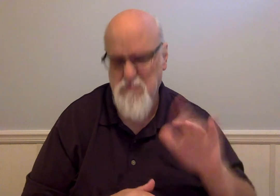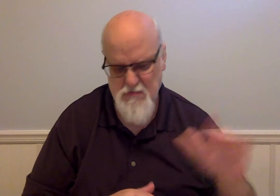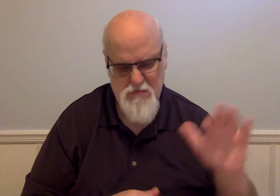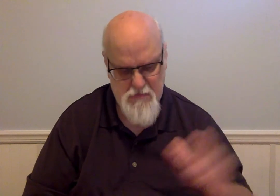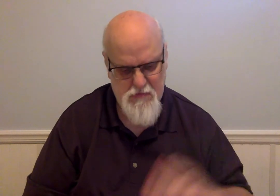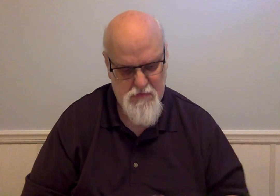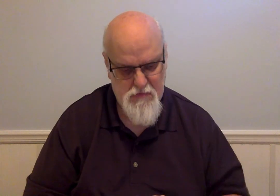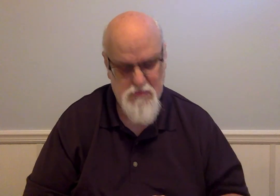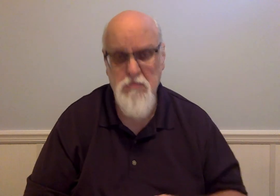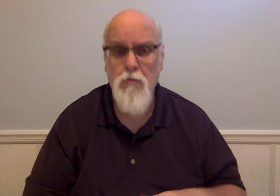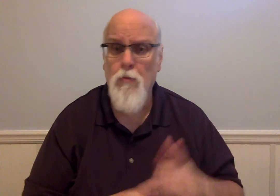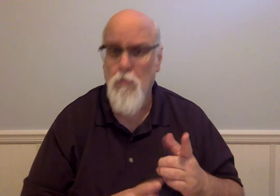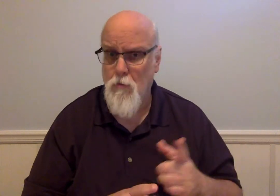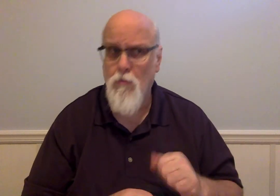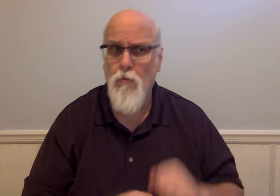3-letter words you just fingerspell.